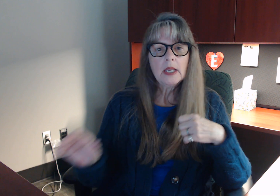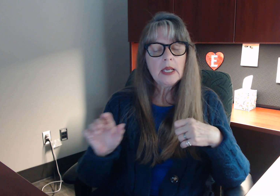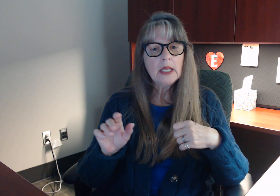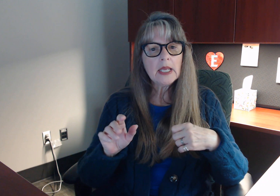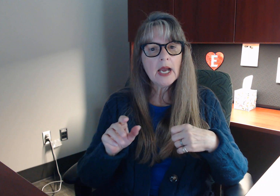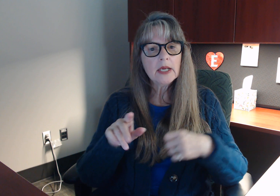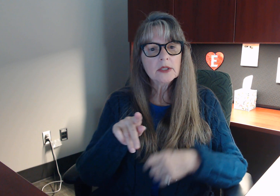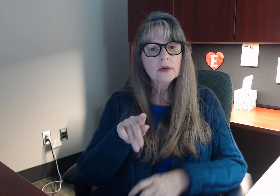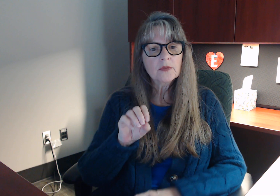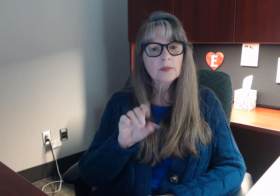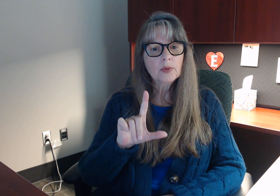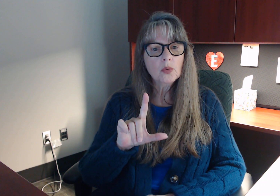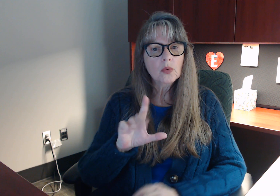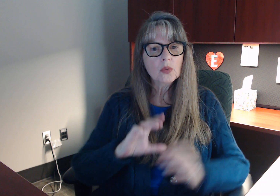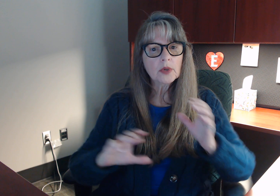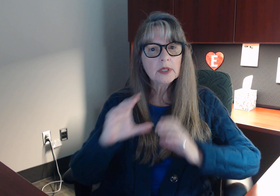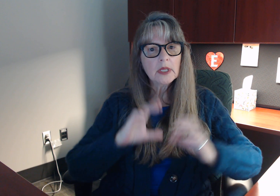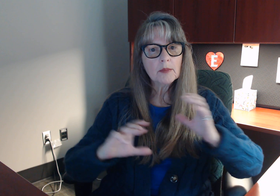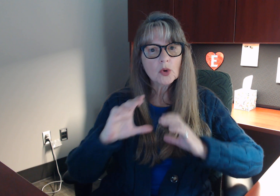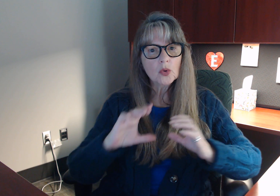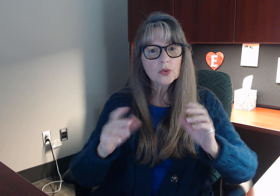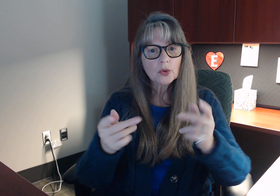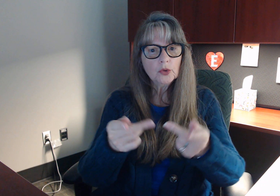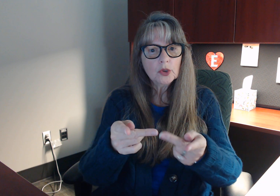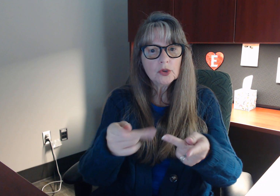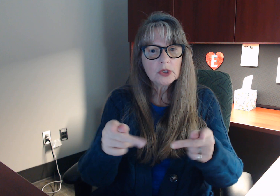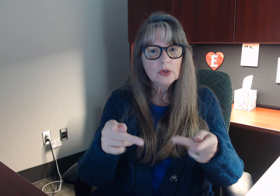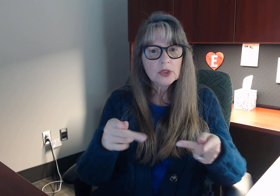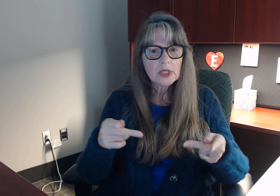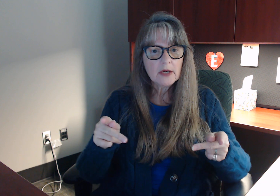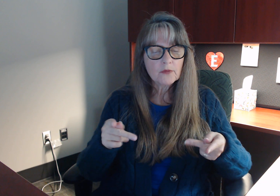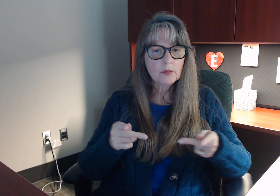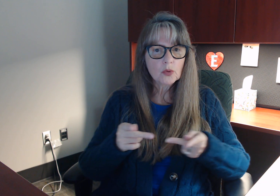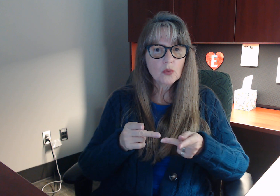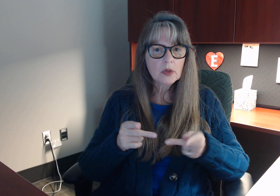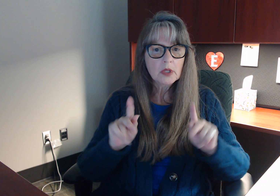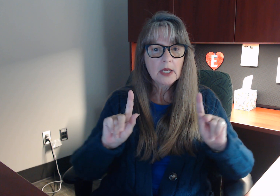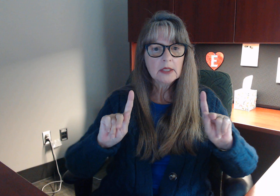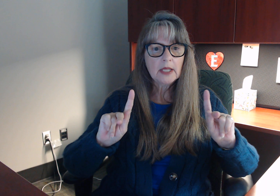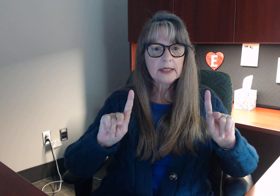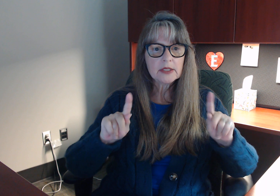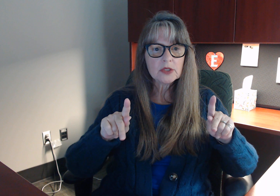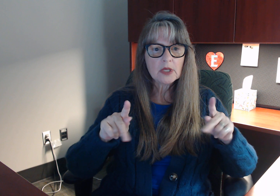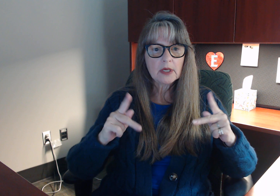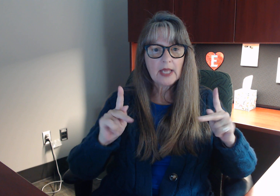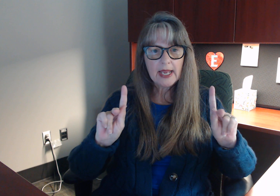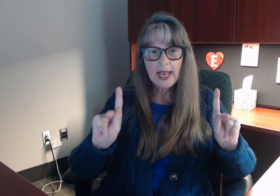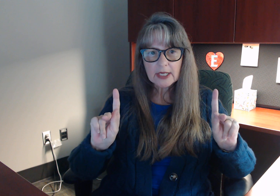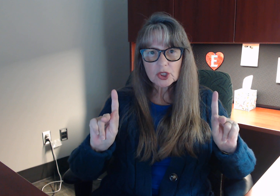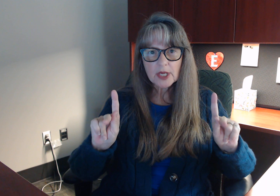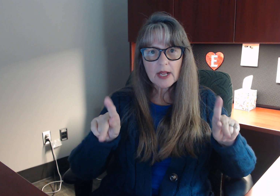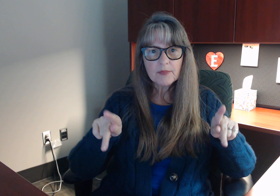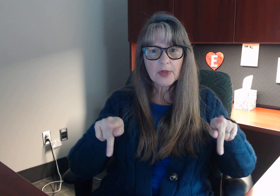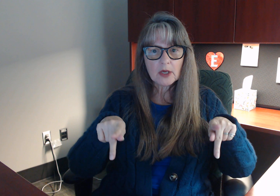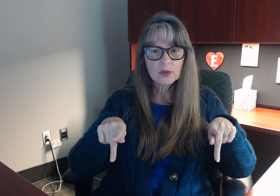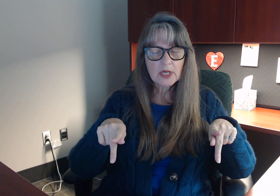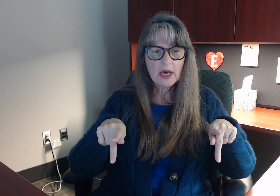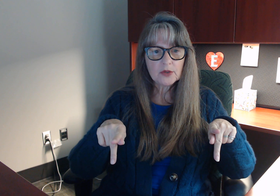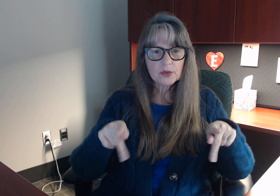Any kind of pool chemicals, or you could do the sign for pool, like this is a K hand shape that goes down